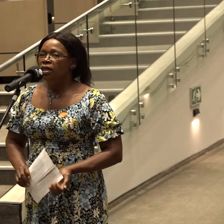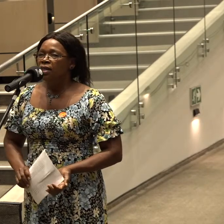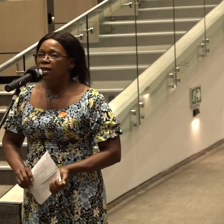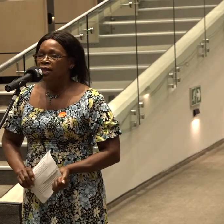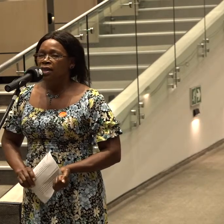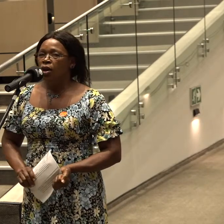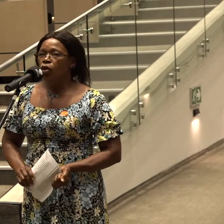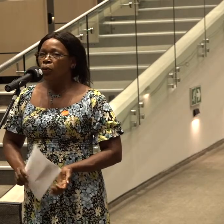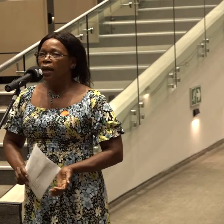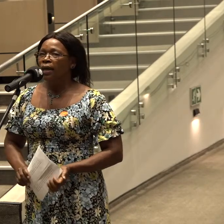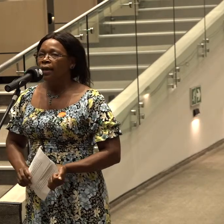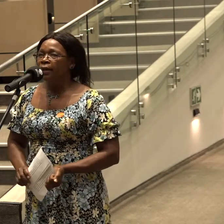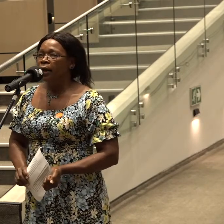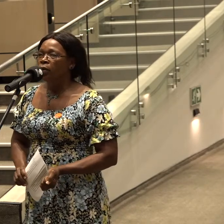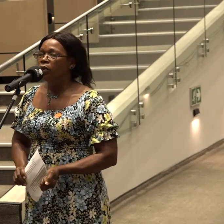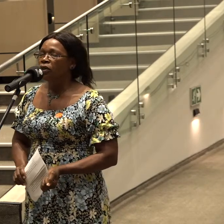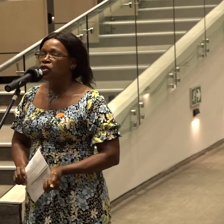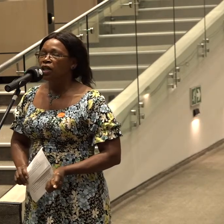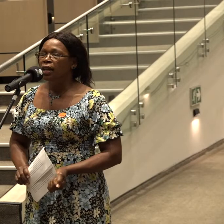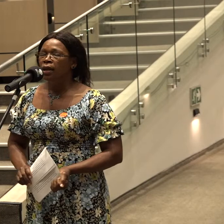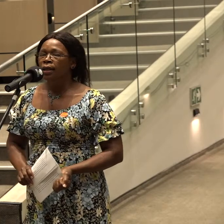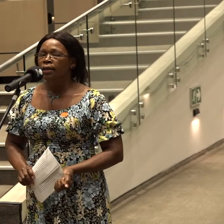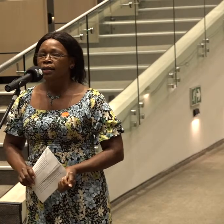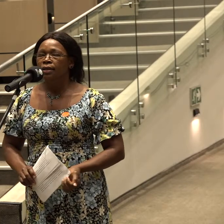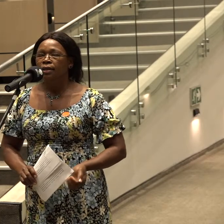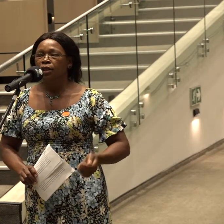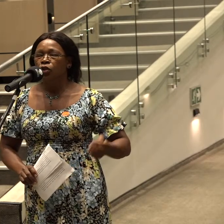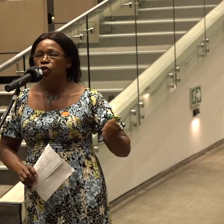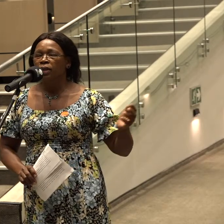so since you see occupied now